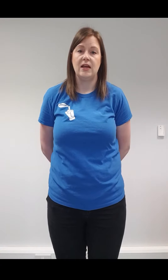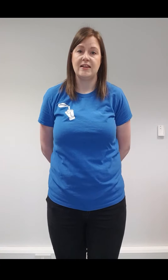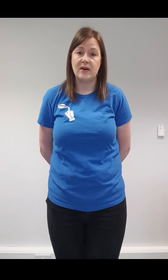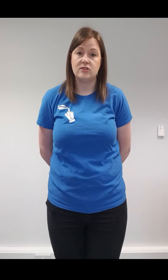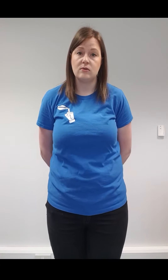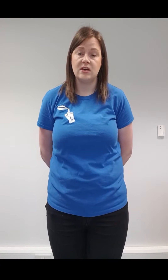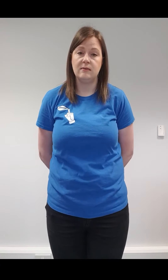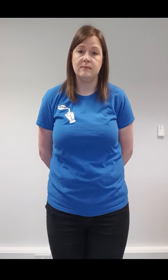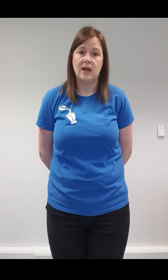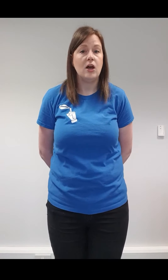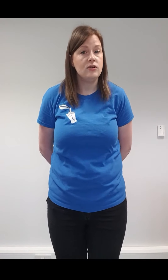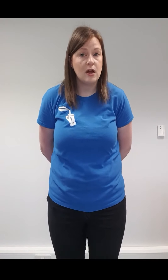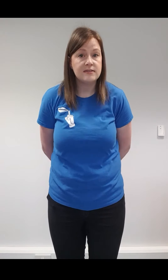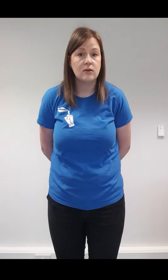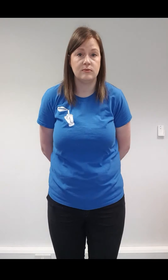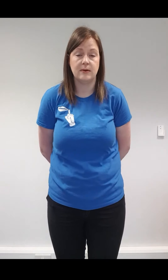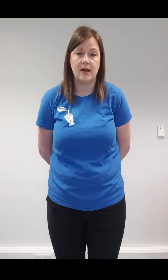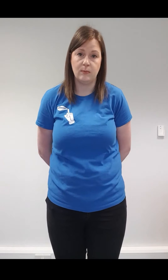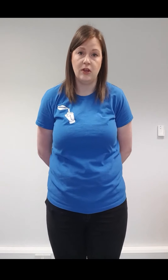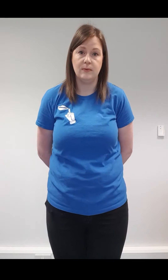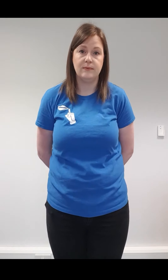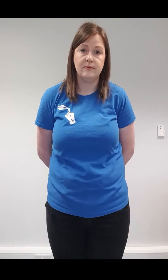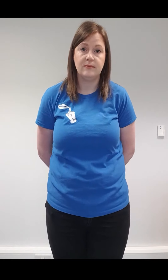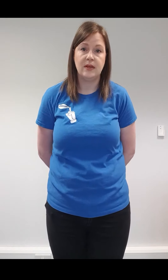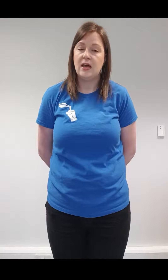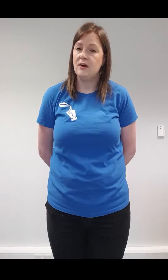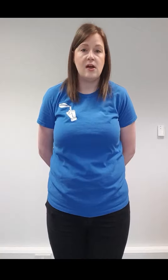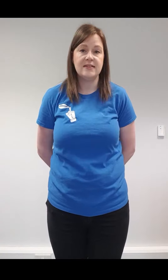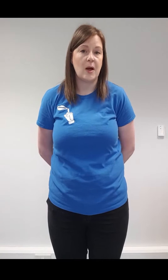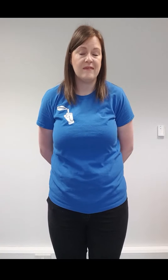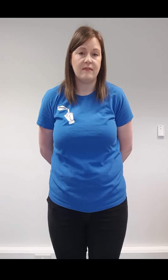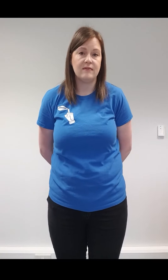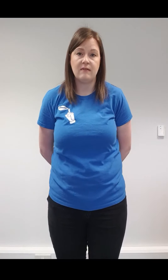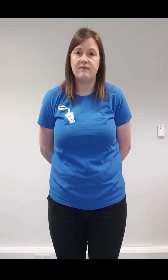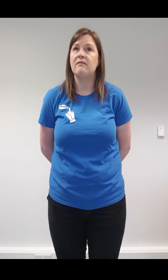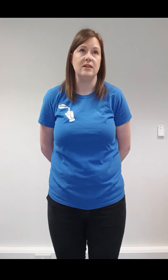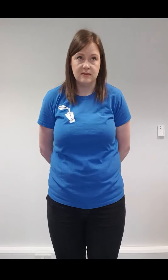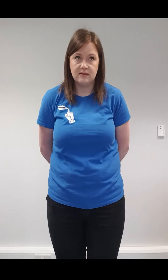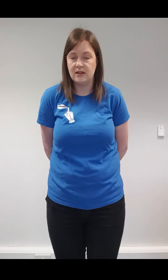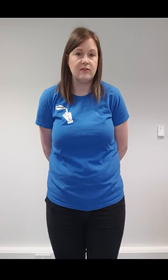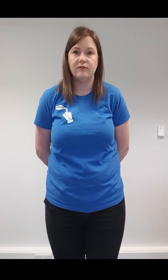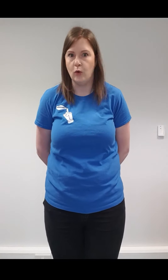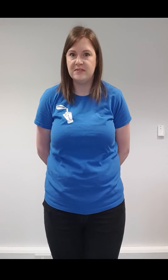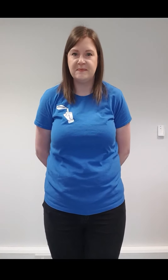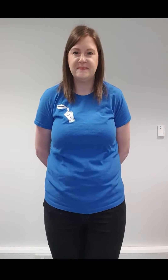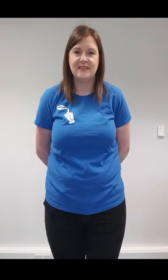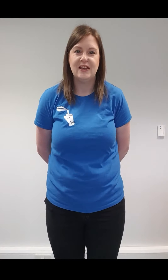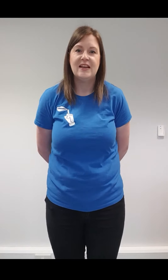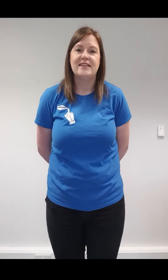As well as a doctor, a nurse can also help you. And nurses come in very, very, very different forms. So